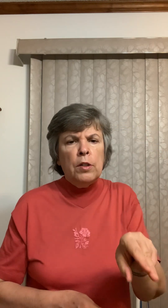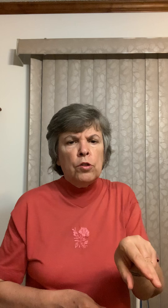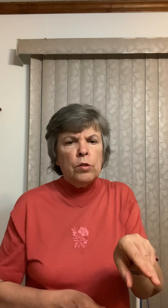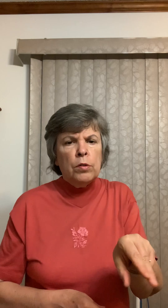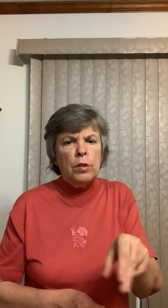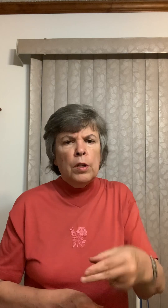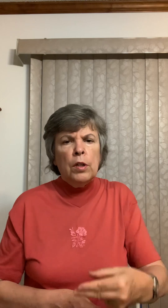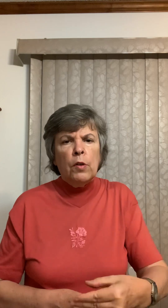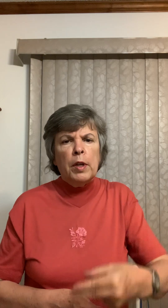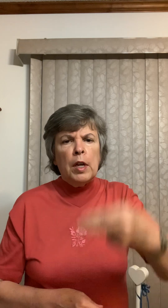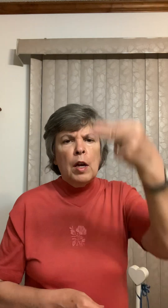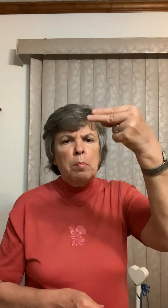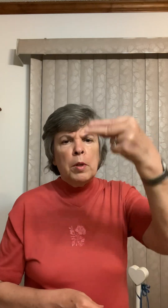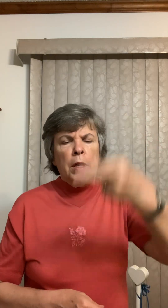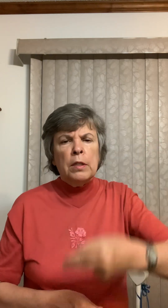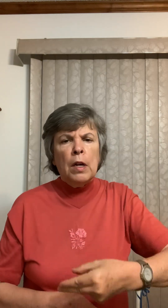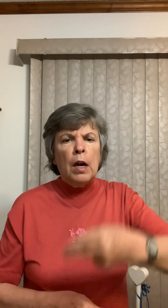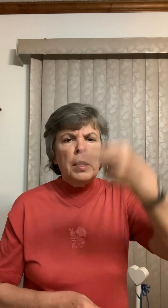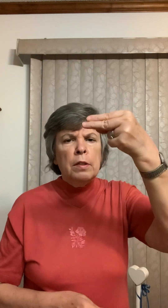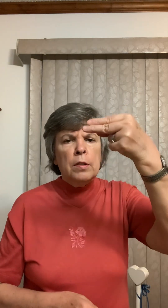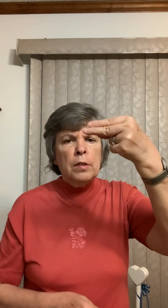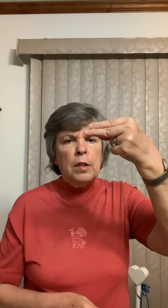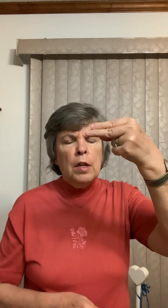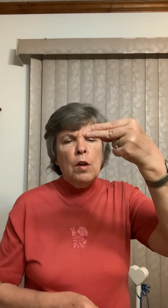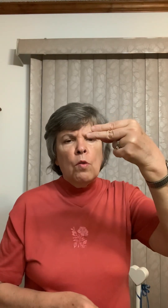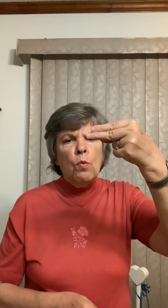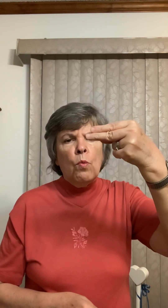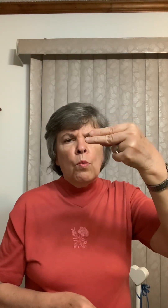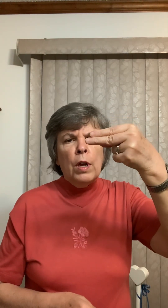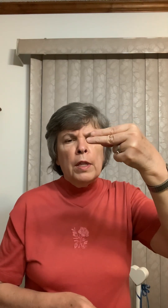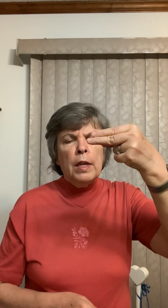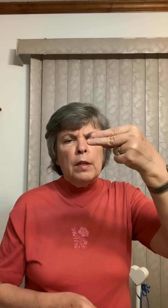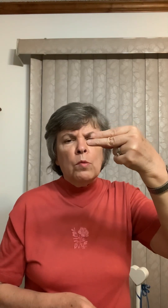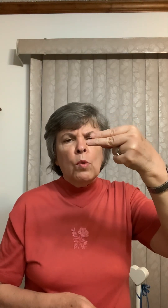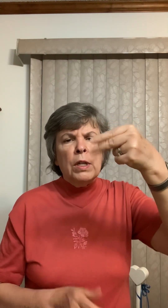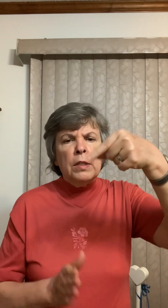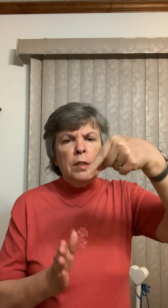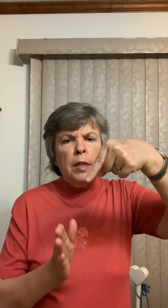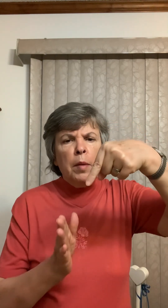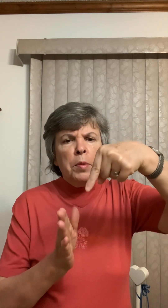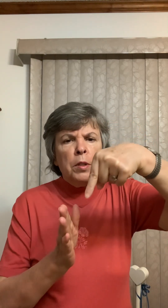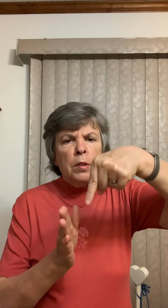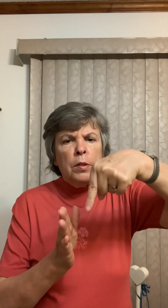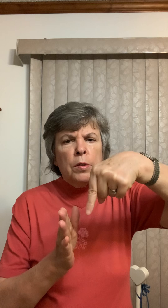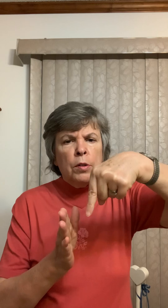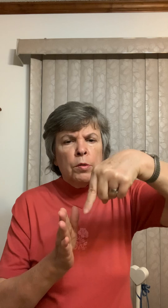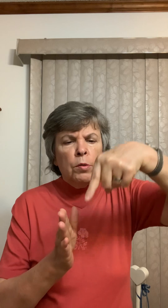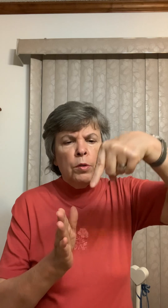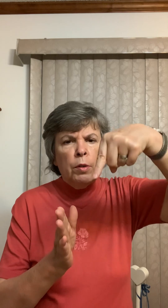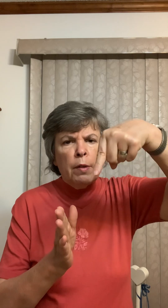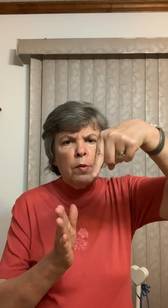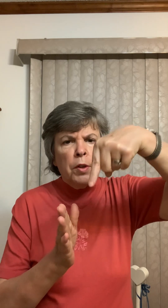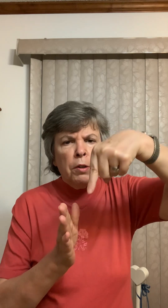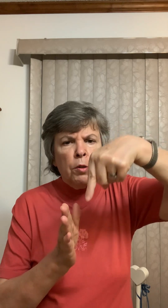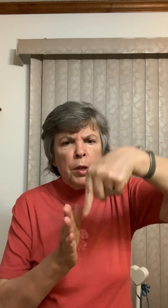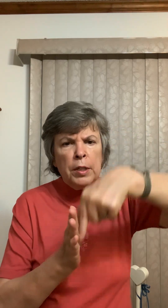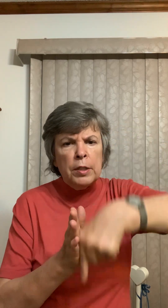H going up, that's heights. And then what depths, so you have a finger going